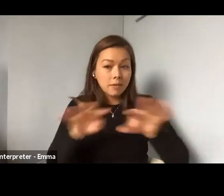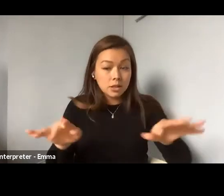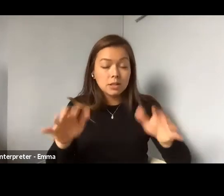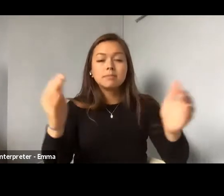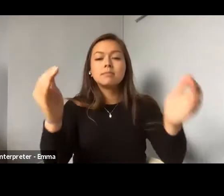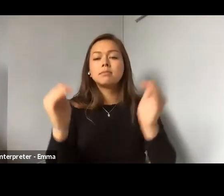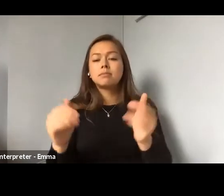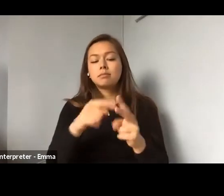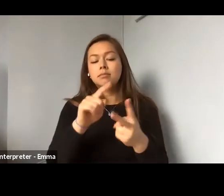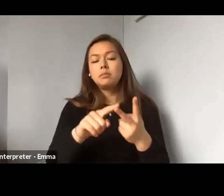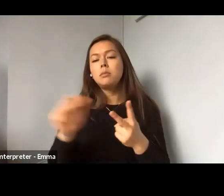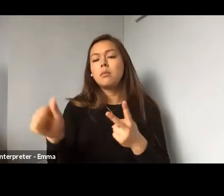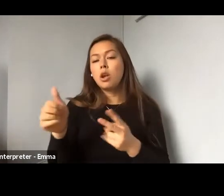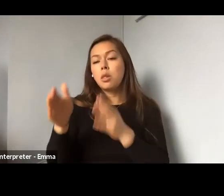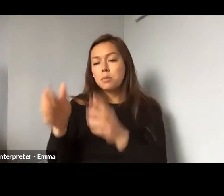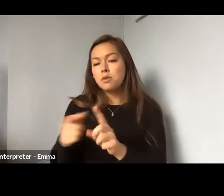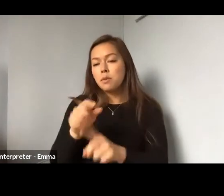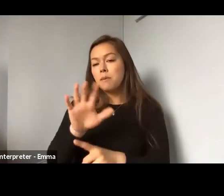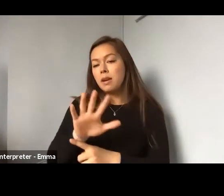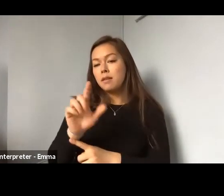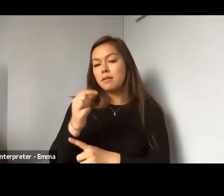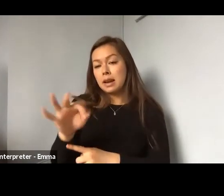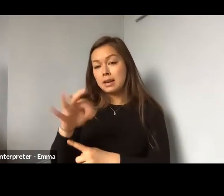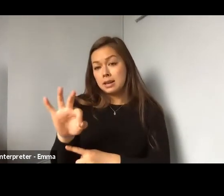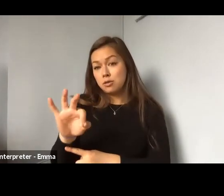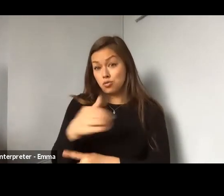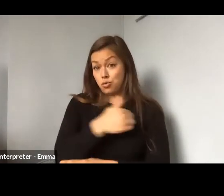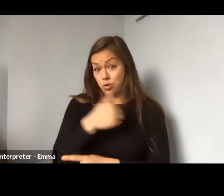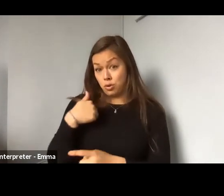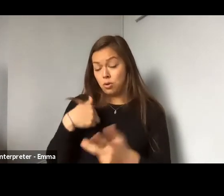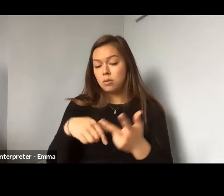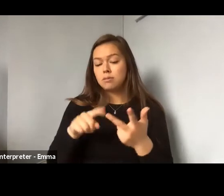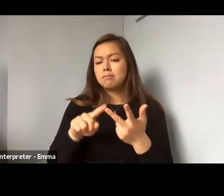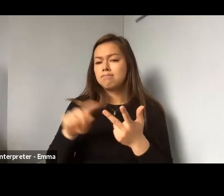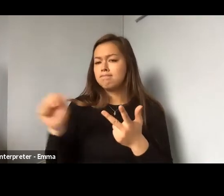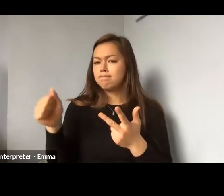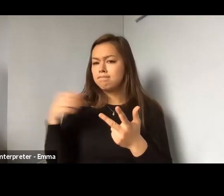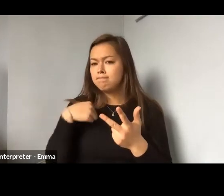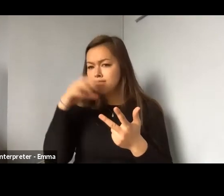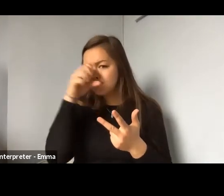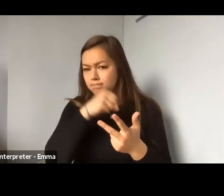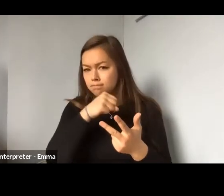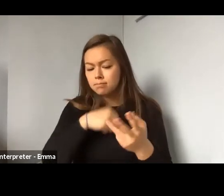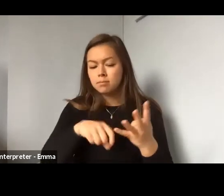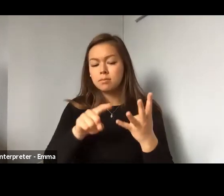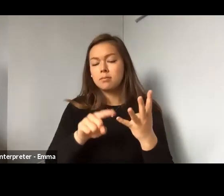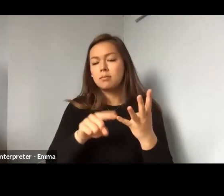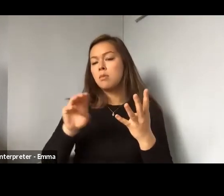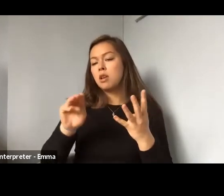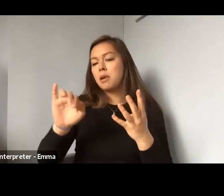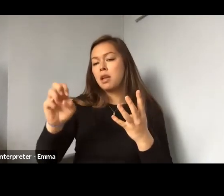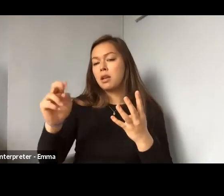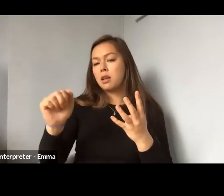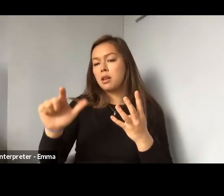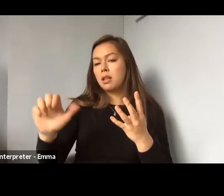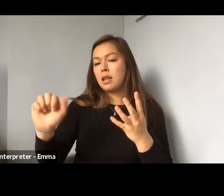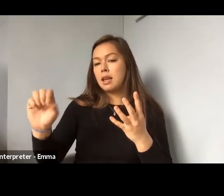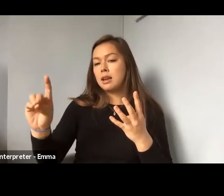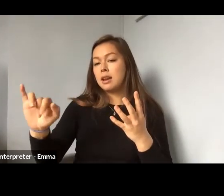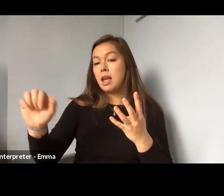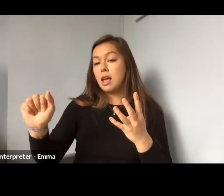from Dandelion Initiative, and Michael Adia, who is a registered social worker from St. Michael's Hospital. And Lee Cameron and